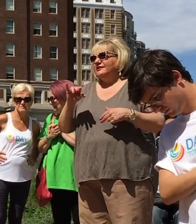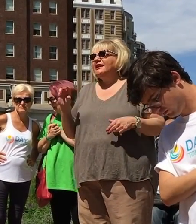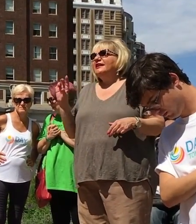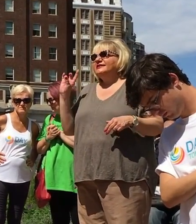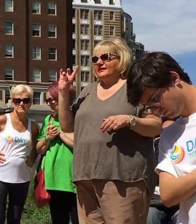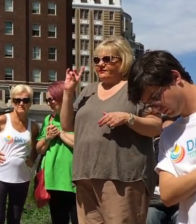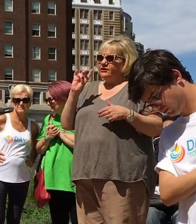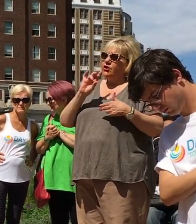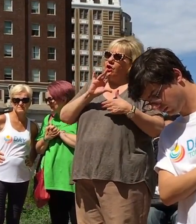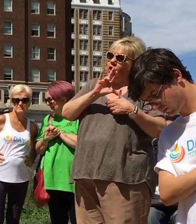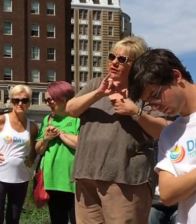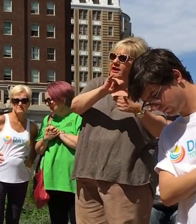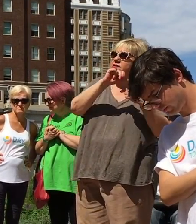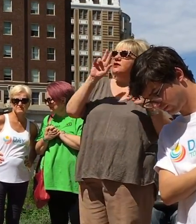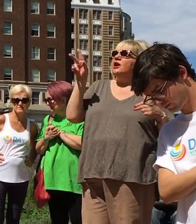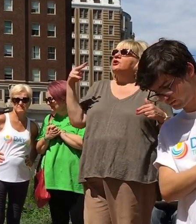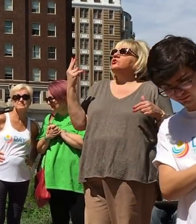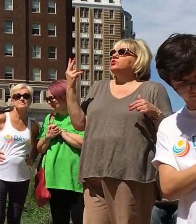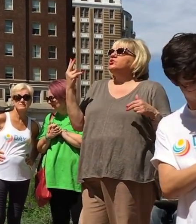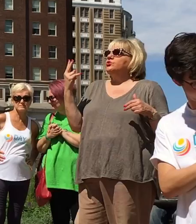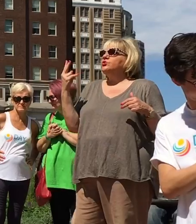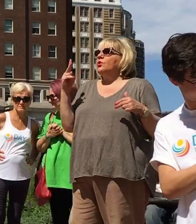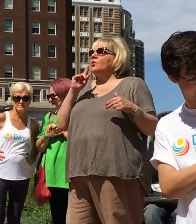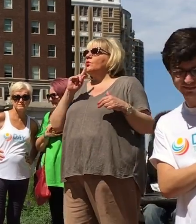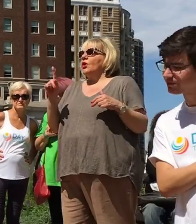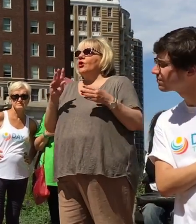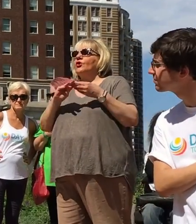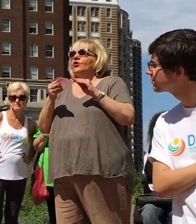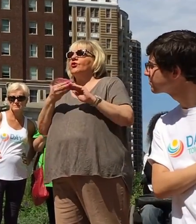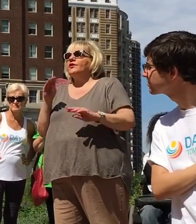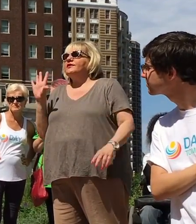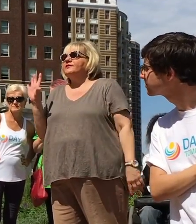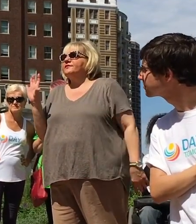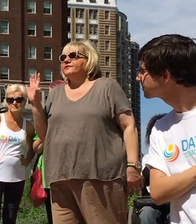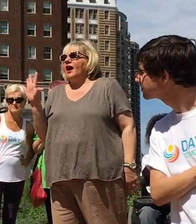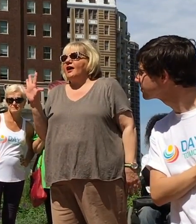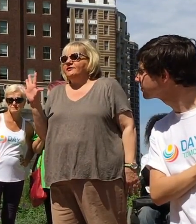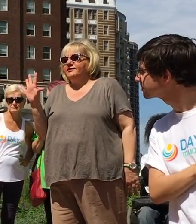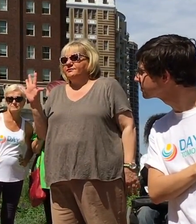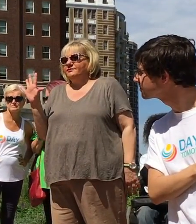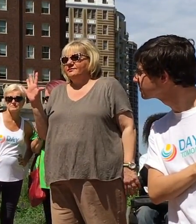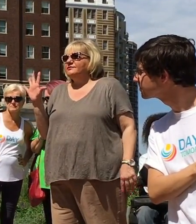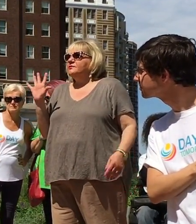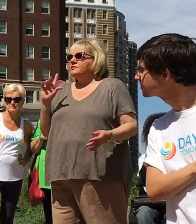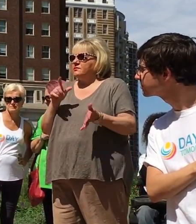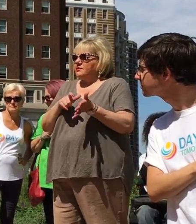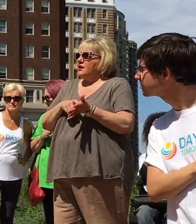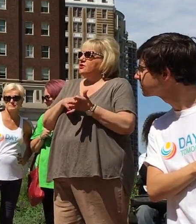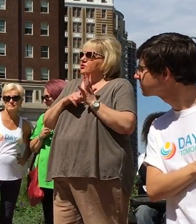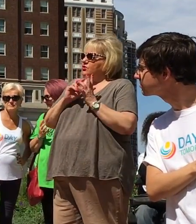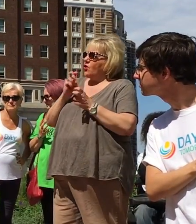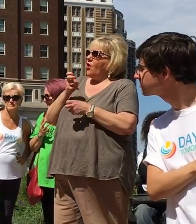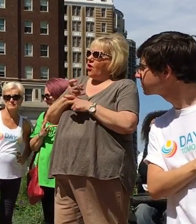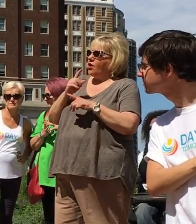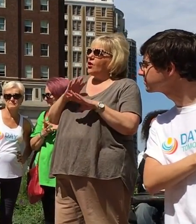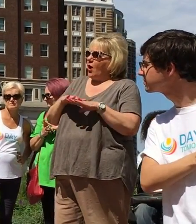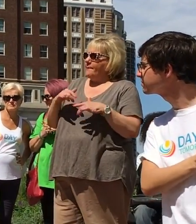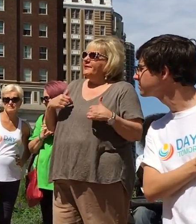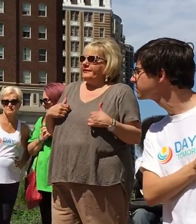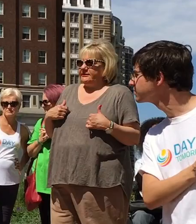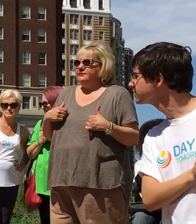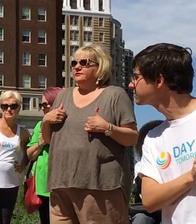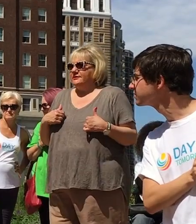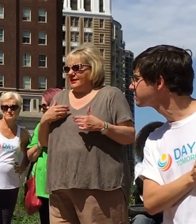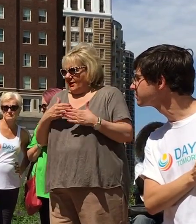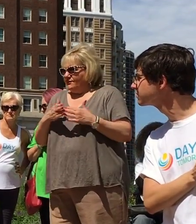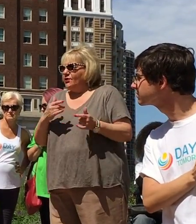were hurricanes. 2 of them were Category 5s. And I can tell you that it took a toll on me, even